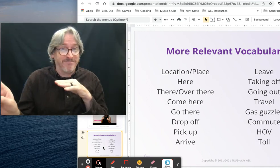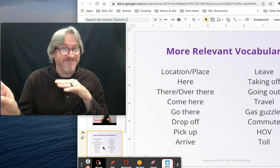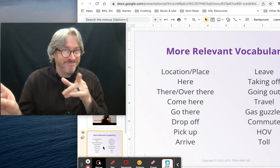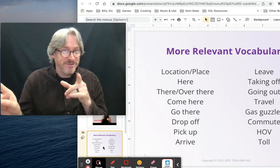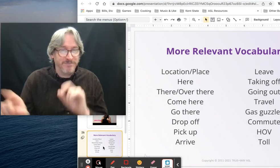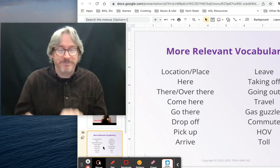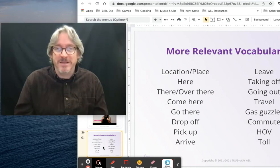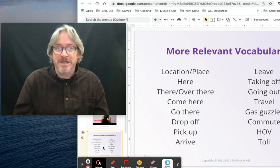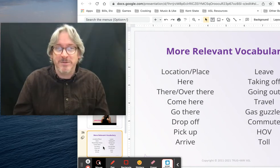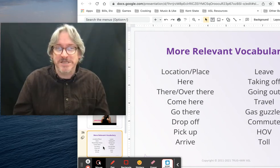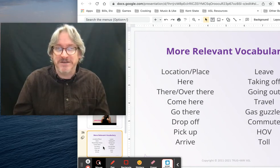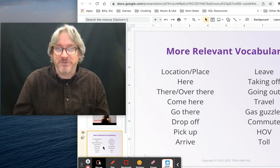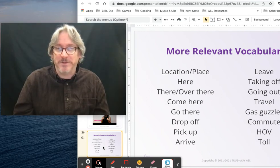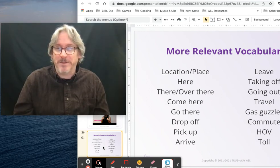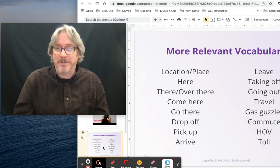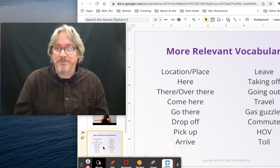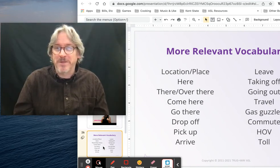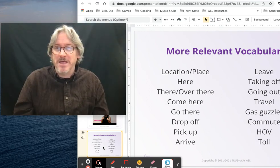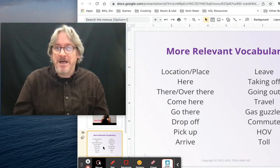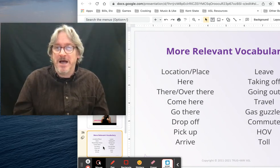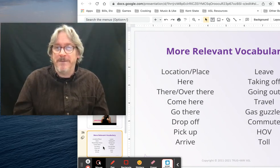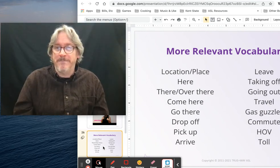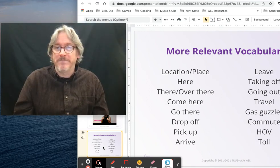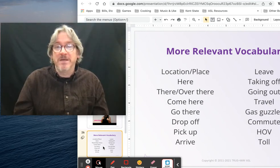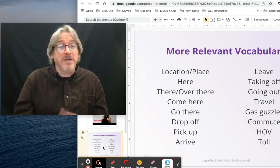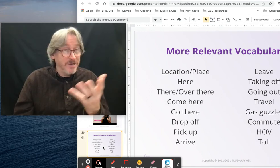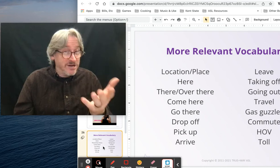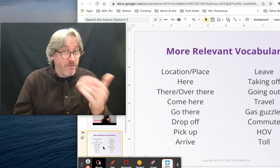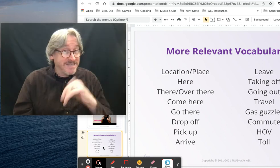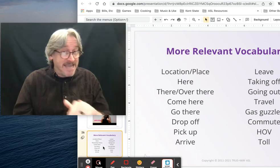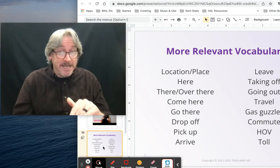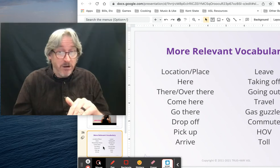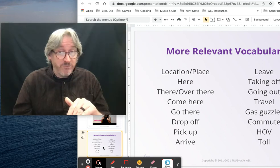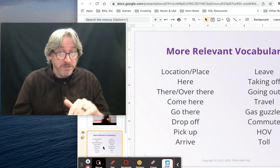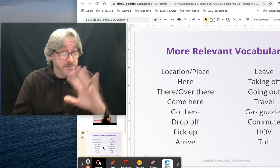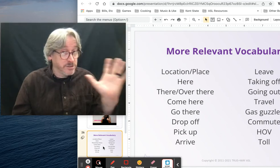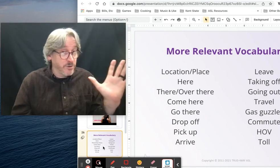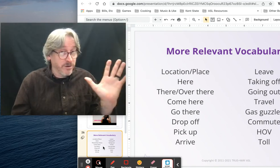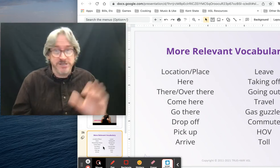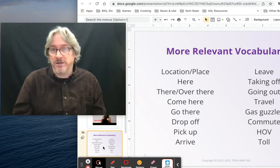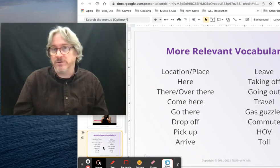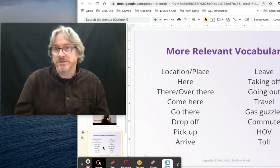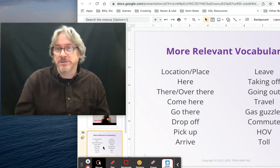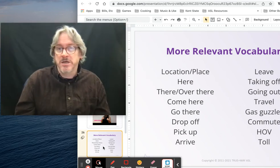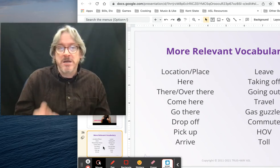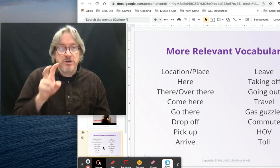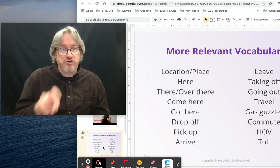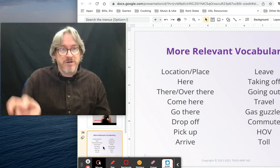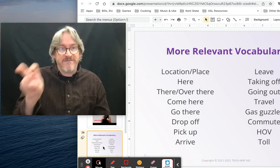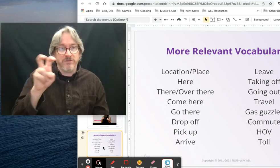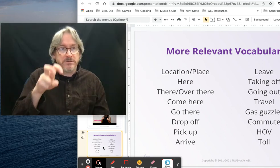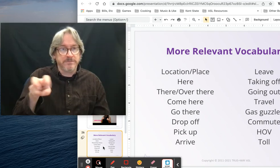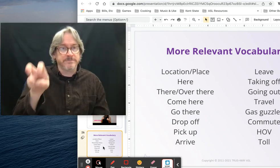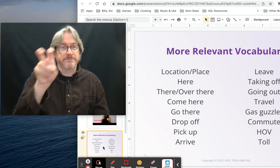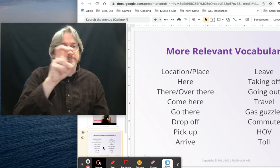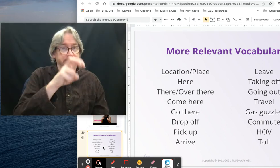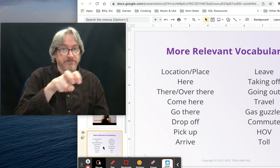Escape. It was in a different one, remember? We did all the taking off ones, so you already saw those.